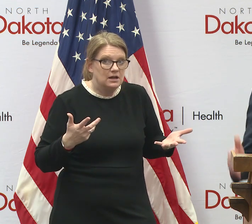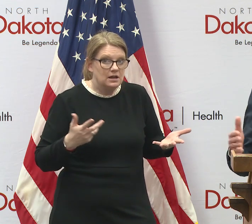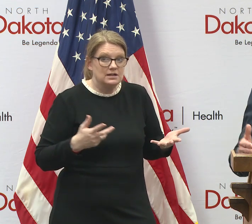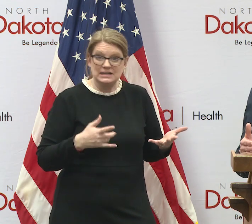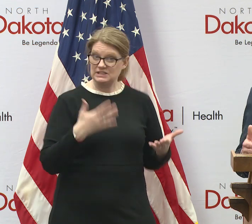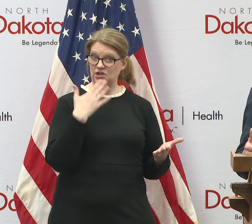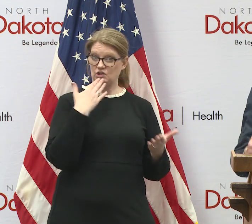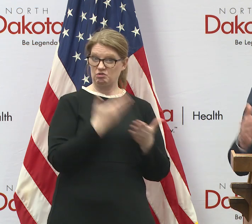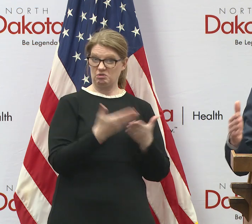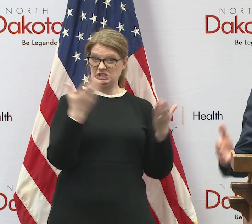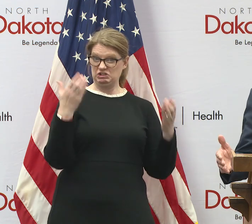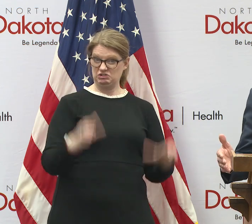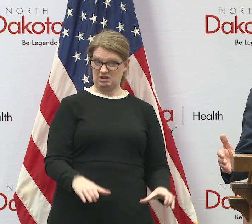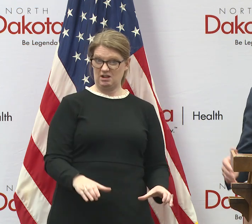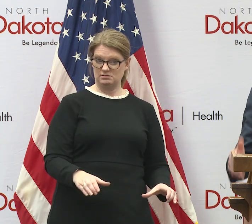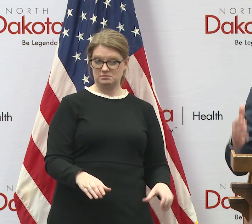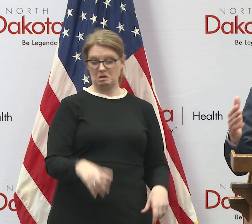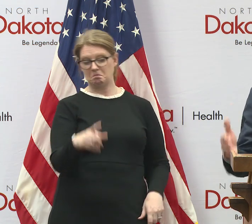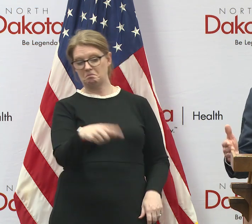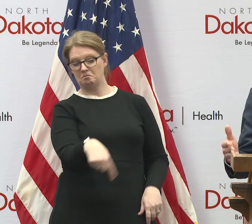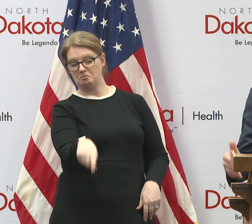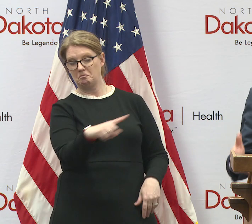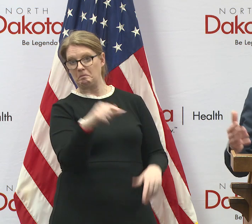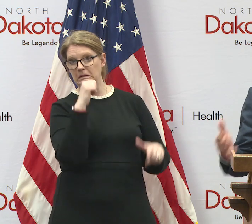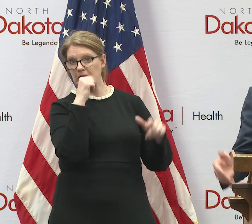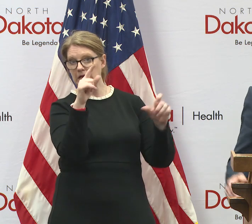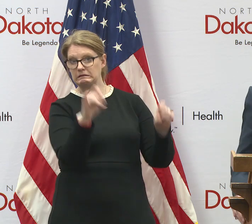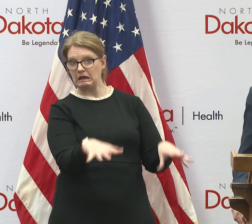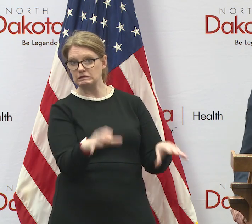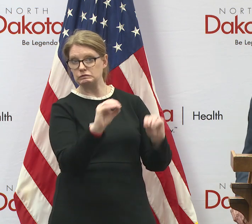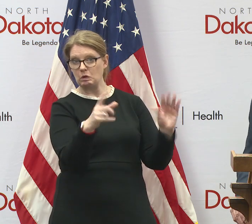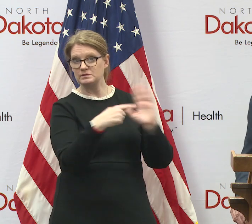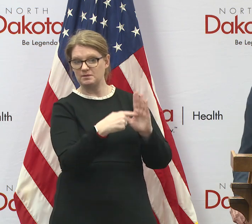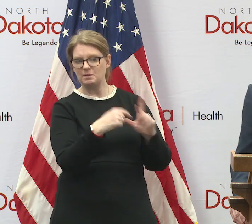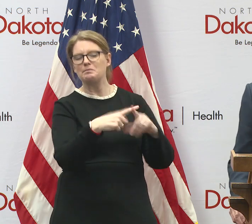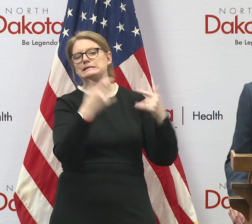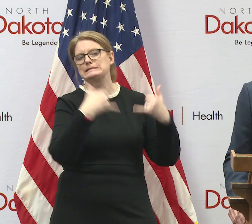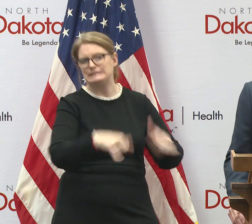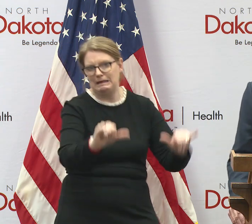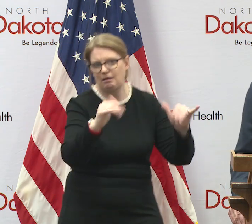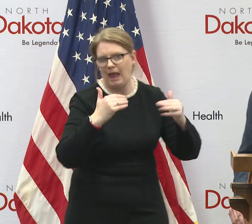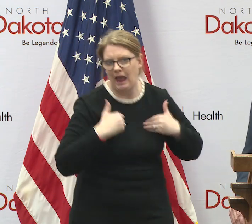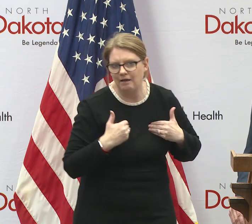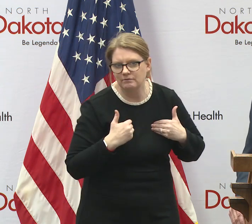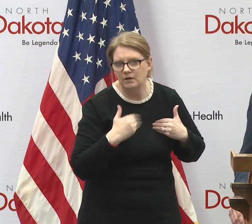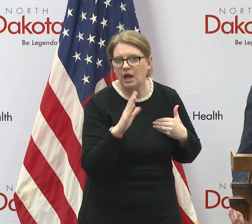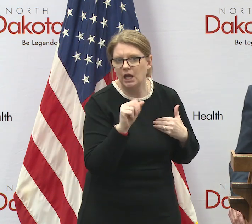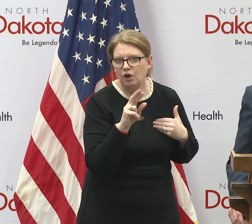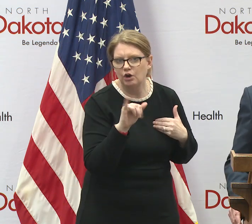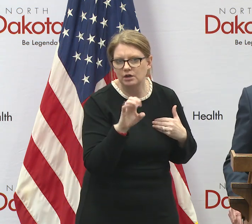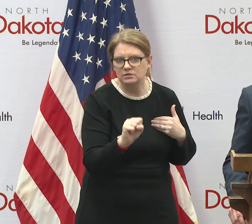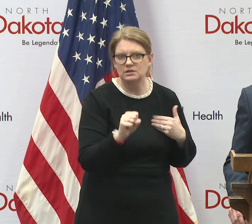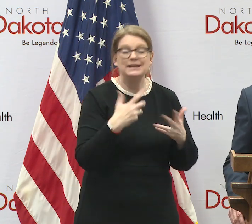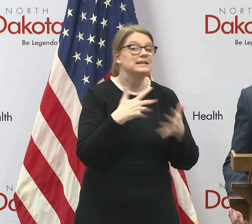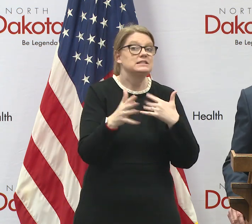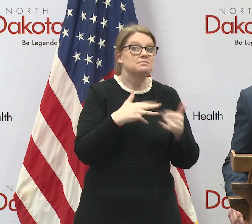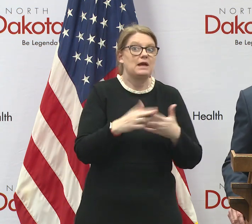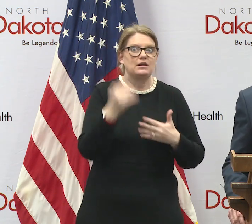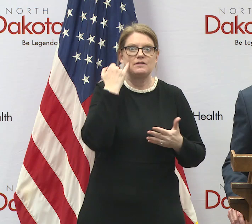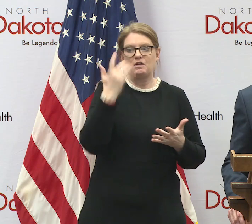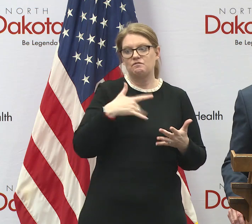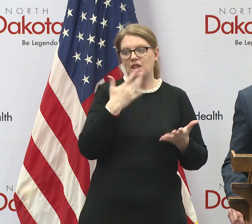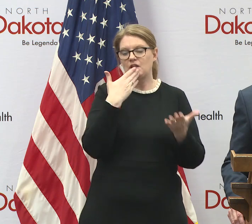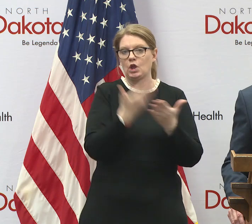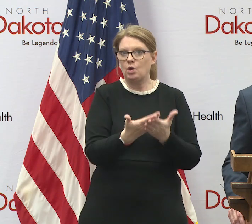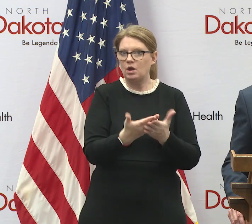likely that we have people who have not been tested, who don't have symptoms but are carriers, which is, no matter how well you're feeling, we want to again